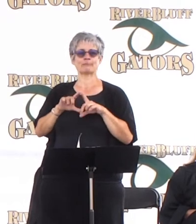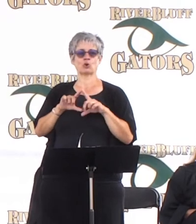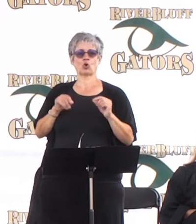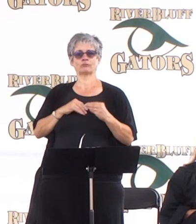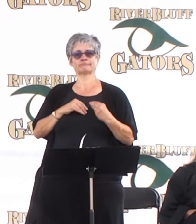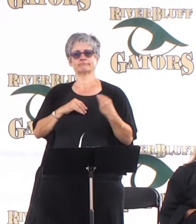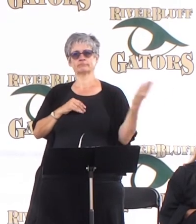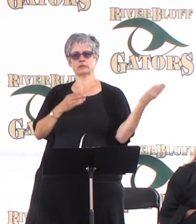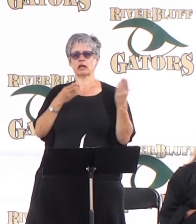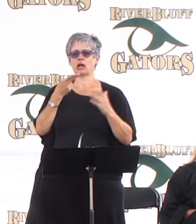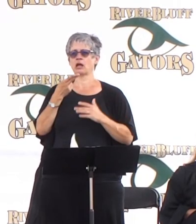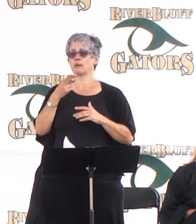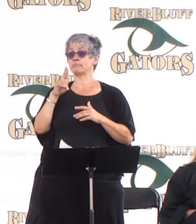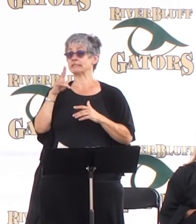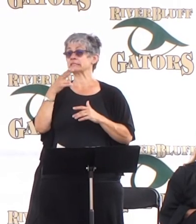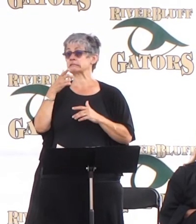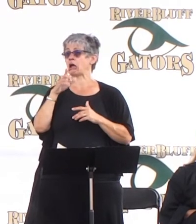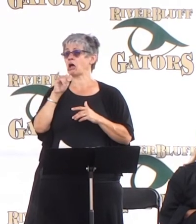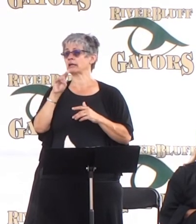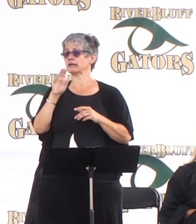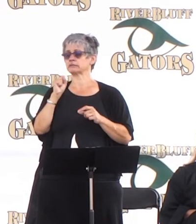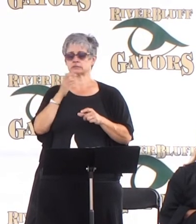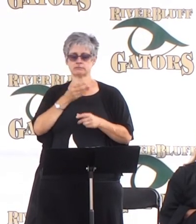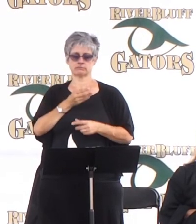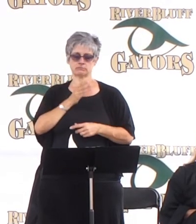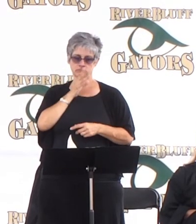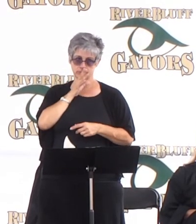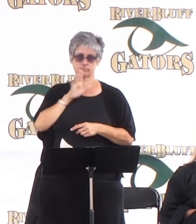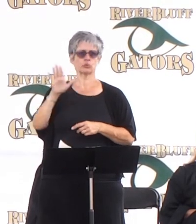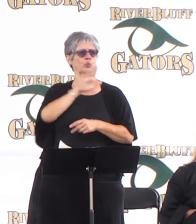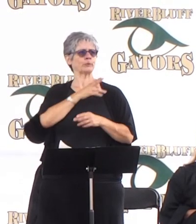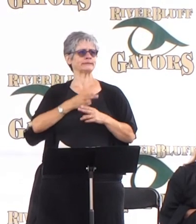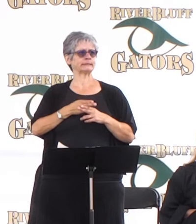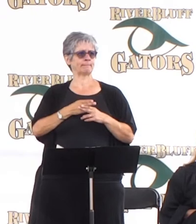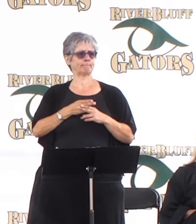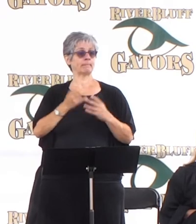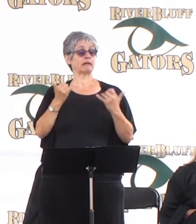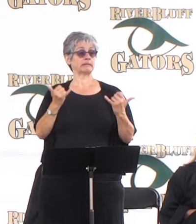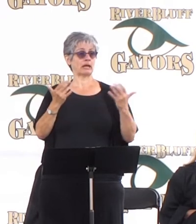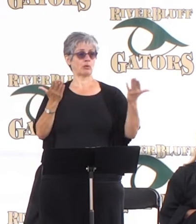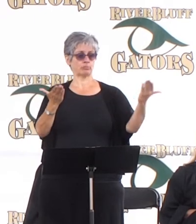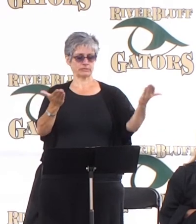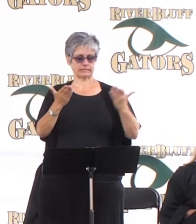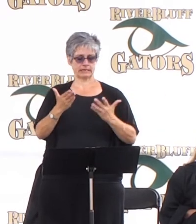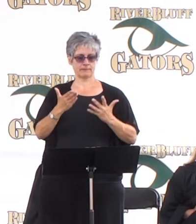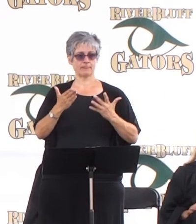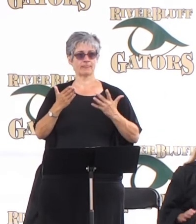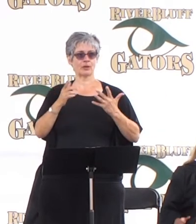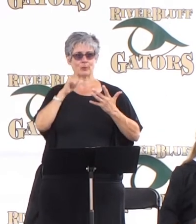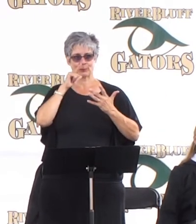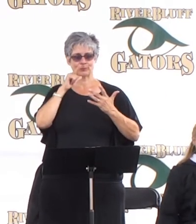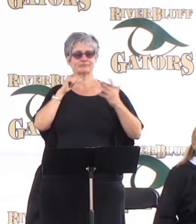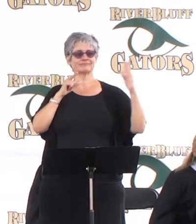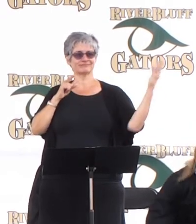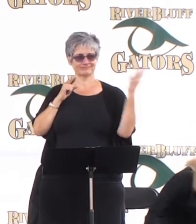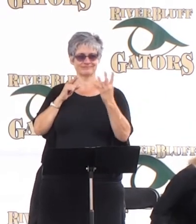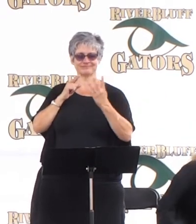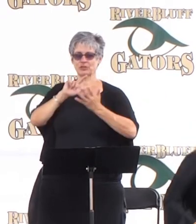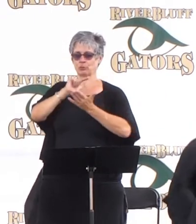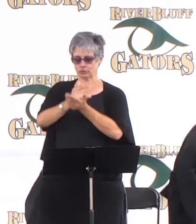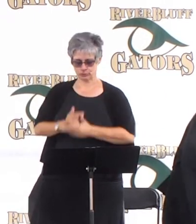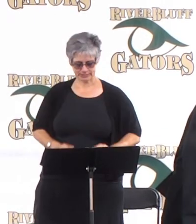she will share your name to the crowd here today. We now present the candidates for graduation.